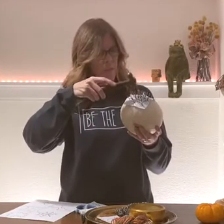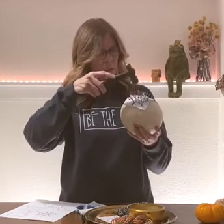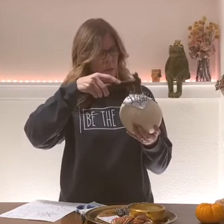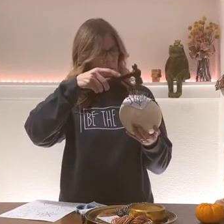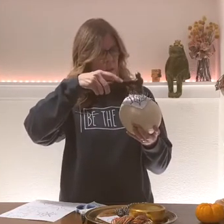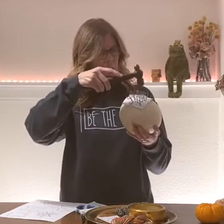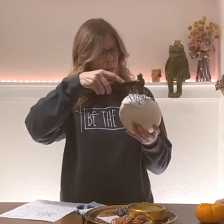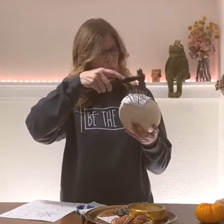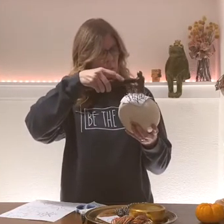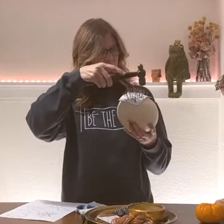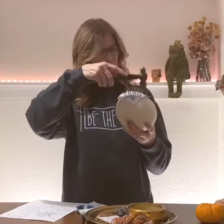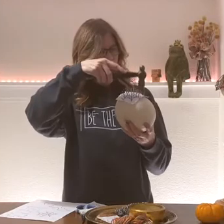in.